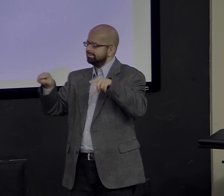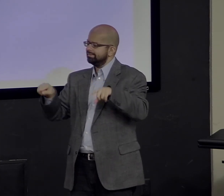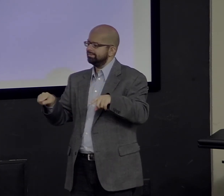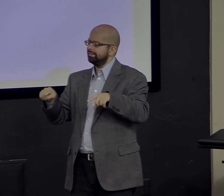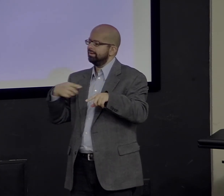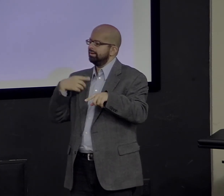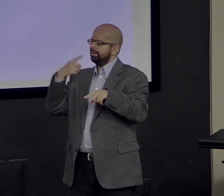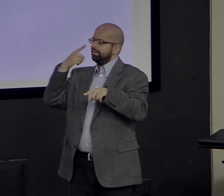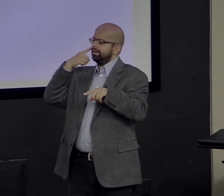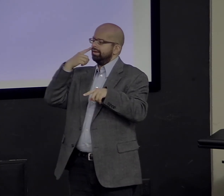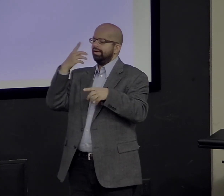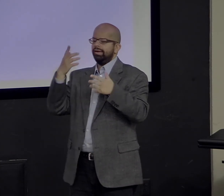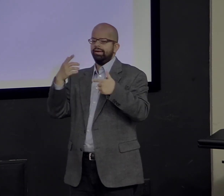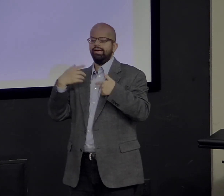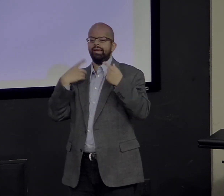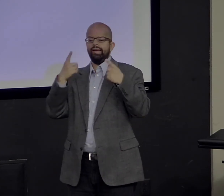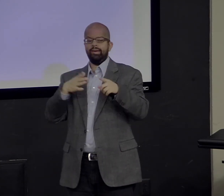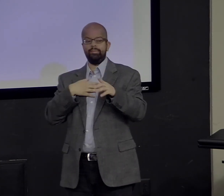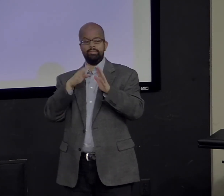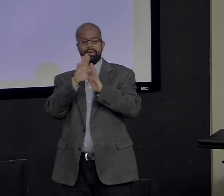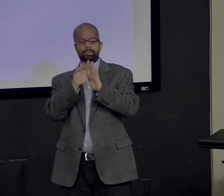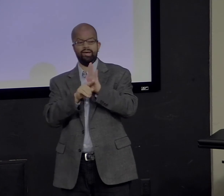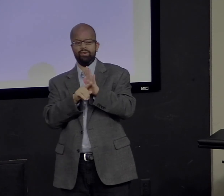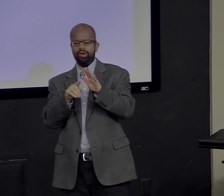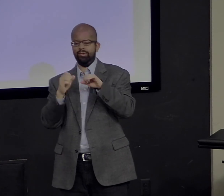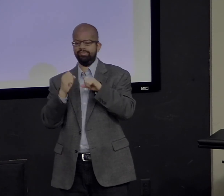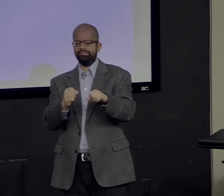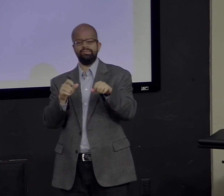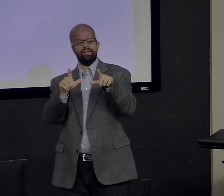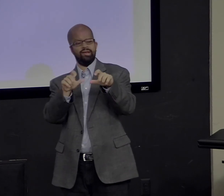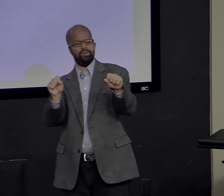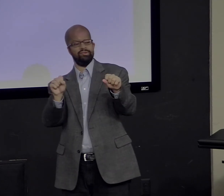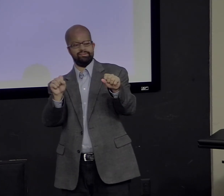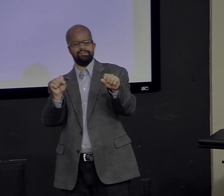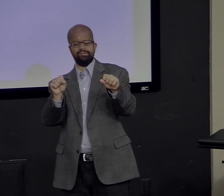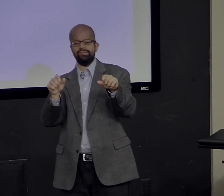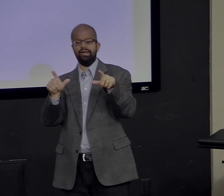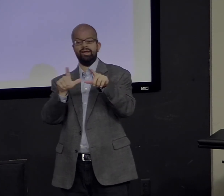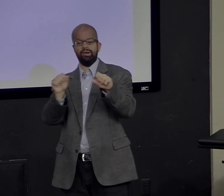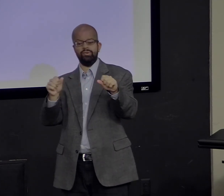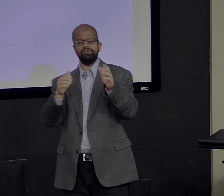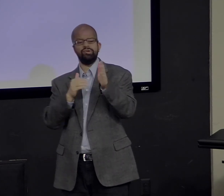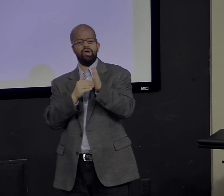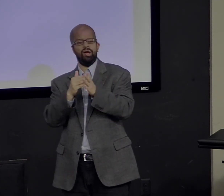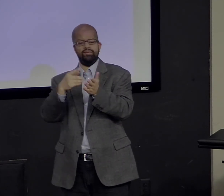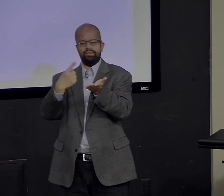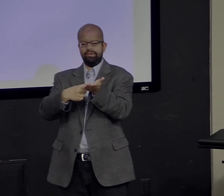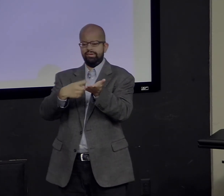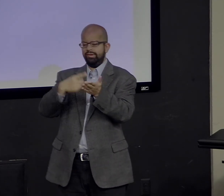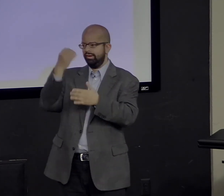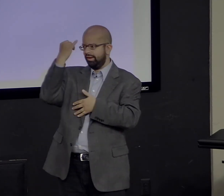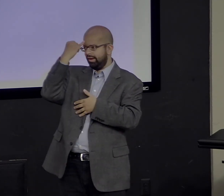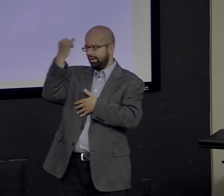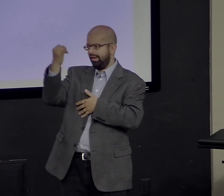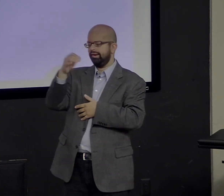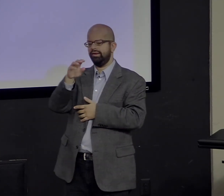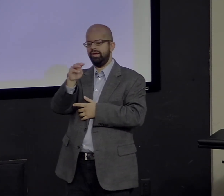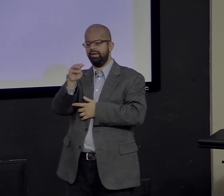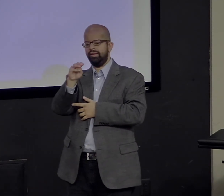Are you looking at specific signs, like a sign-to-sign correlation? I'm a linguistic by nature, and we often